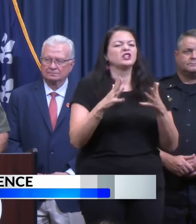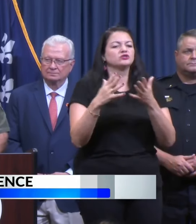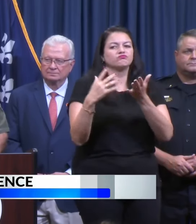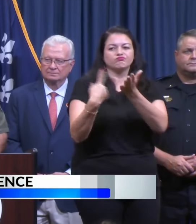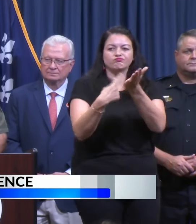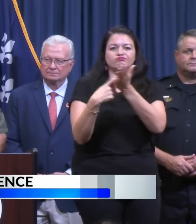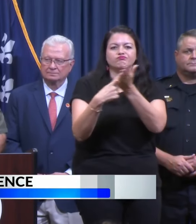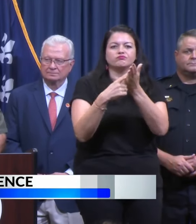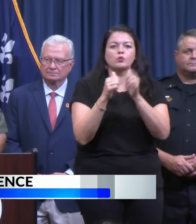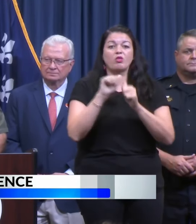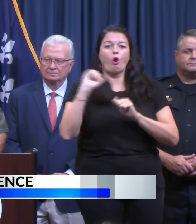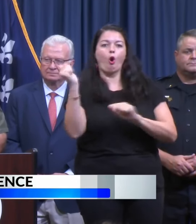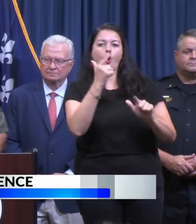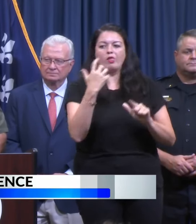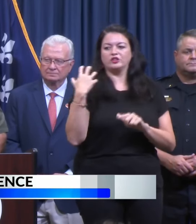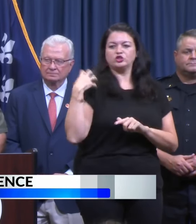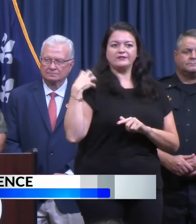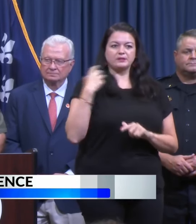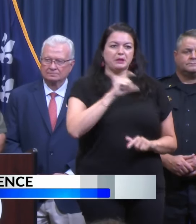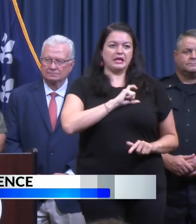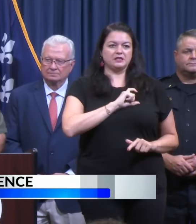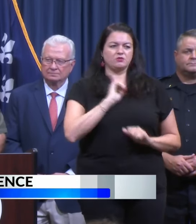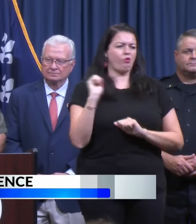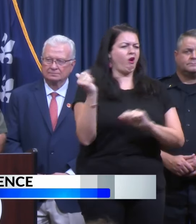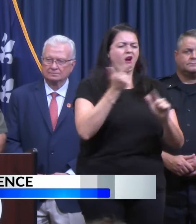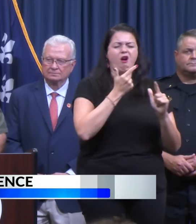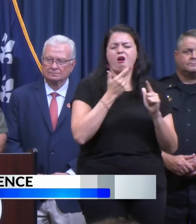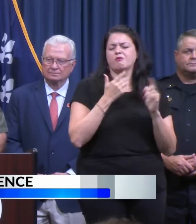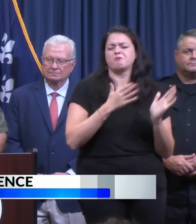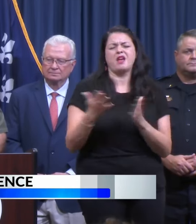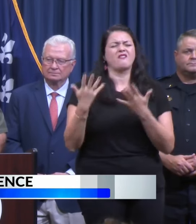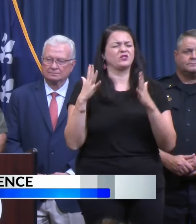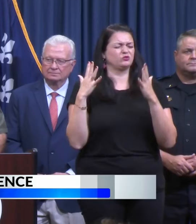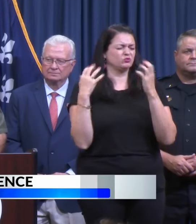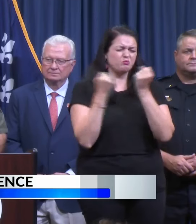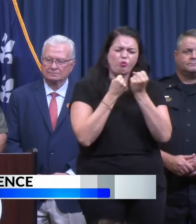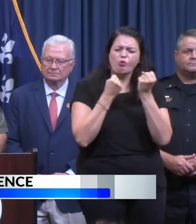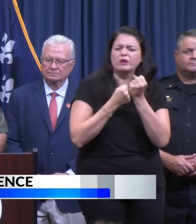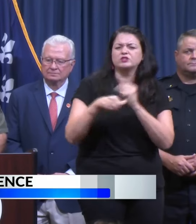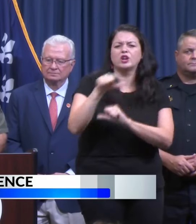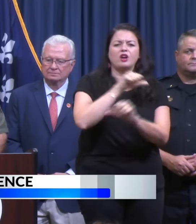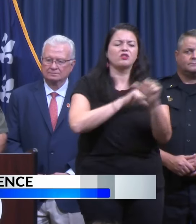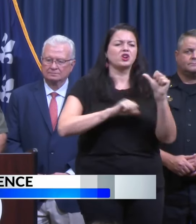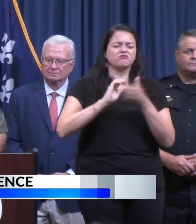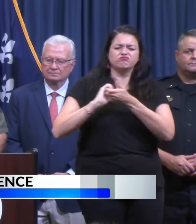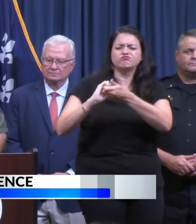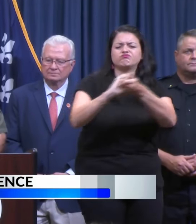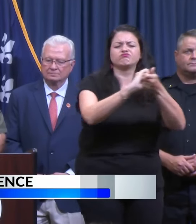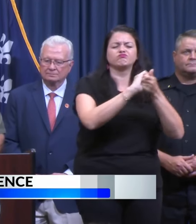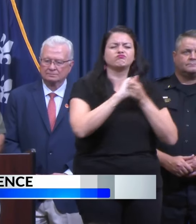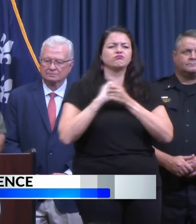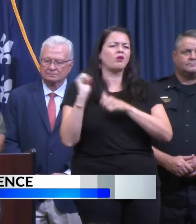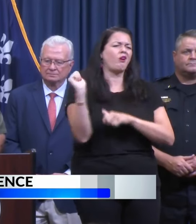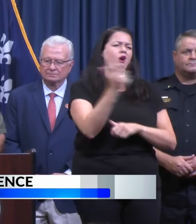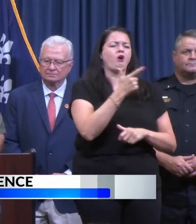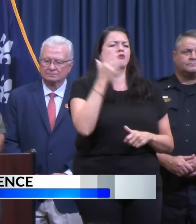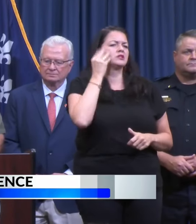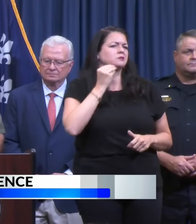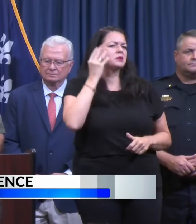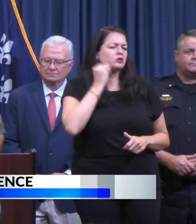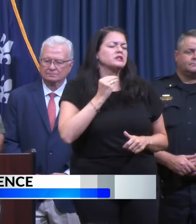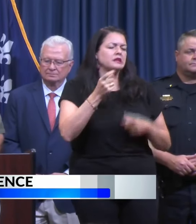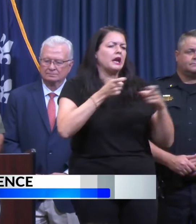the chiefs of police in the parish. We are all prepared to mutually support each other, and we are very experienced at dealing with